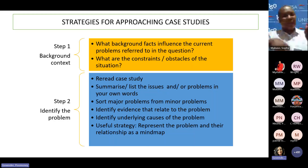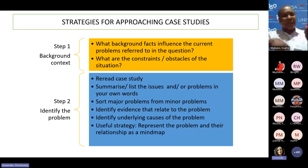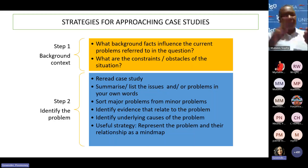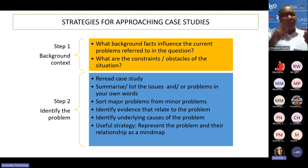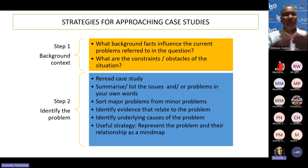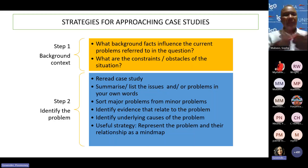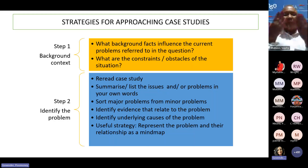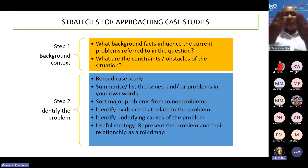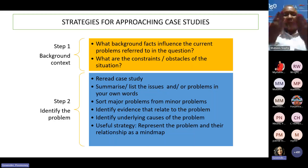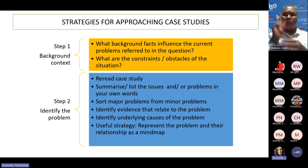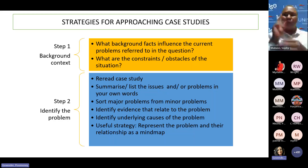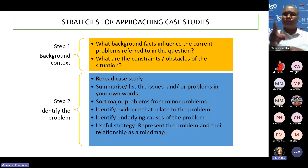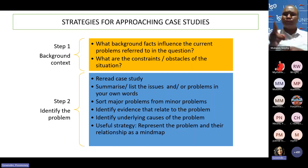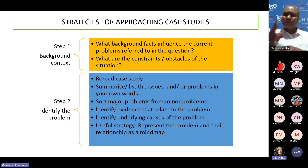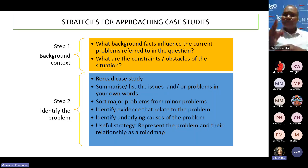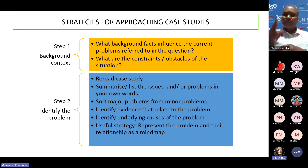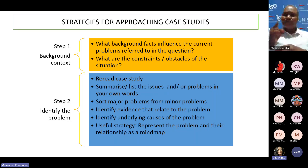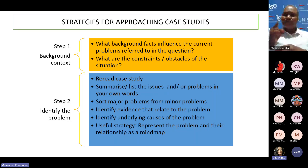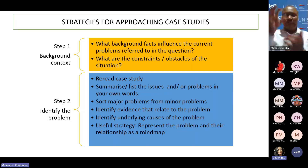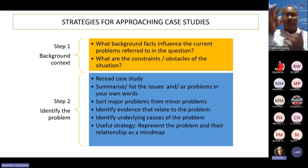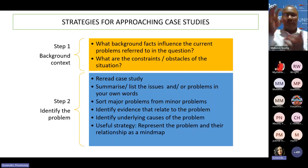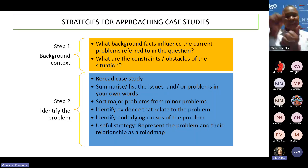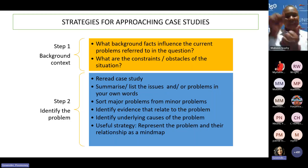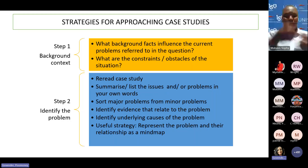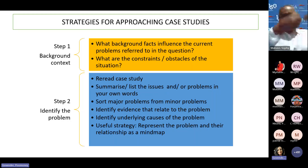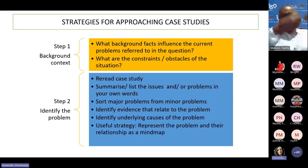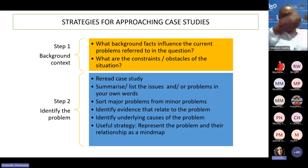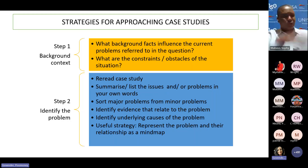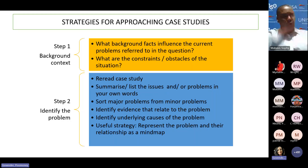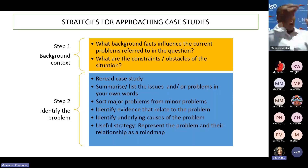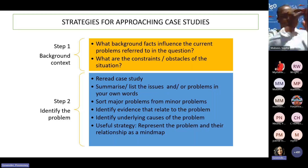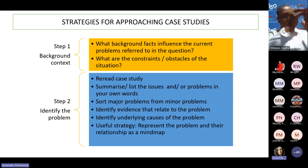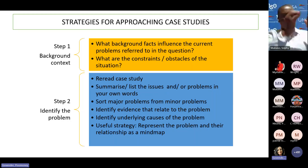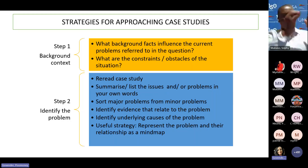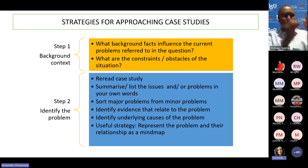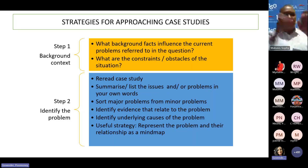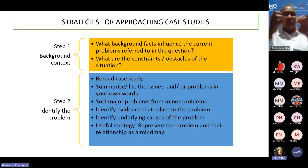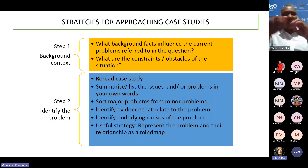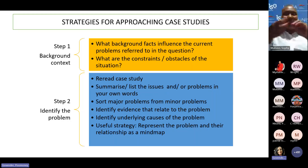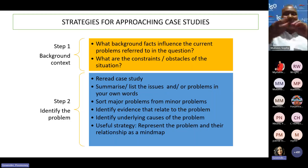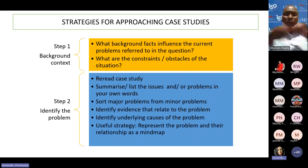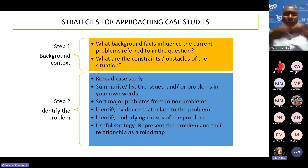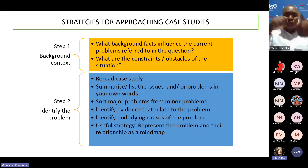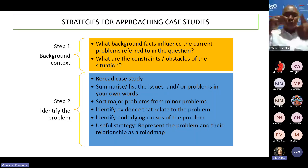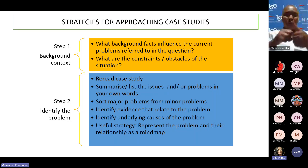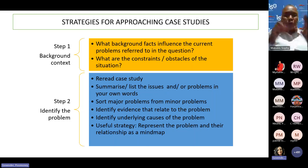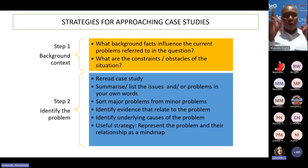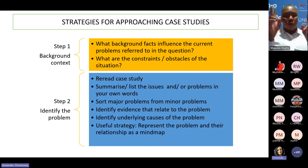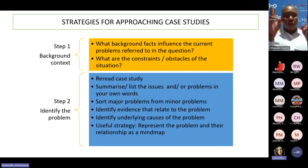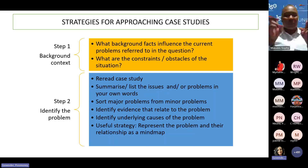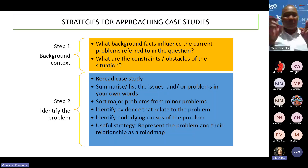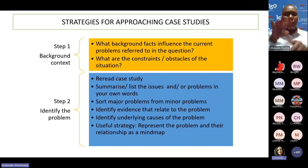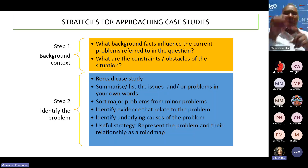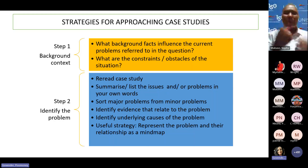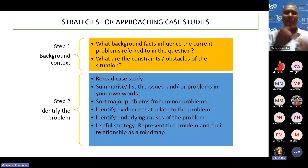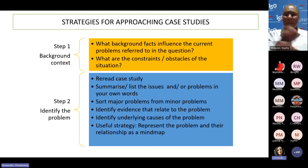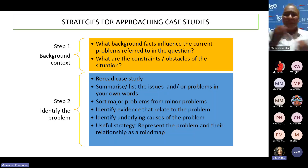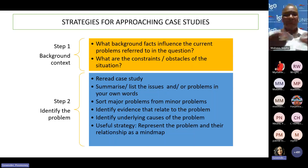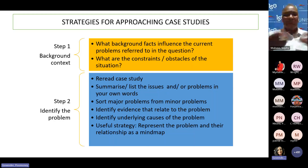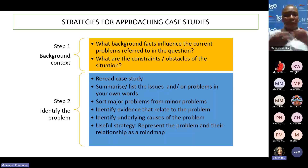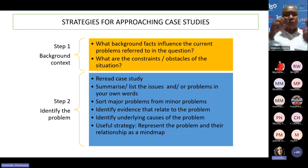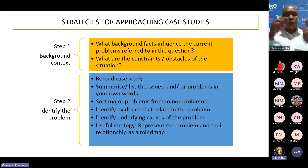study again, summarize or list the issues and the problems in your own words. Then you'll find that there's many problems listed in your